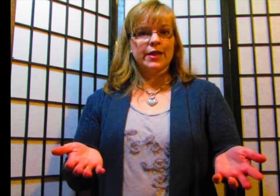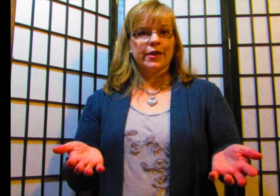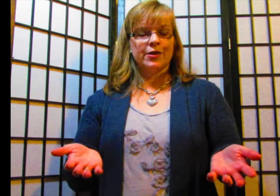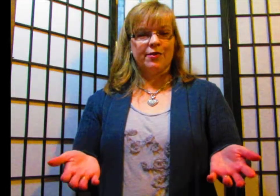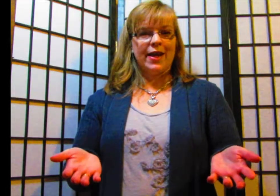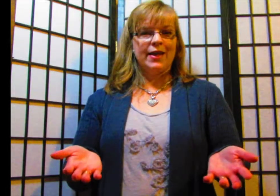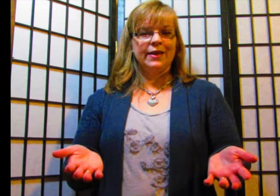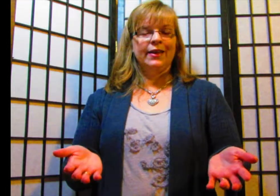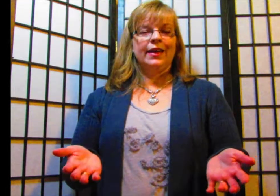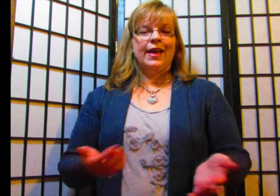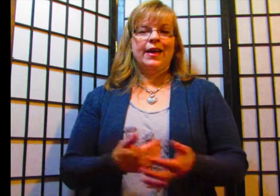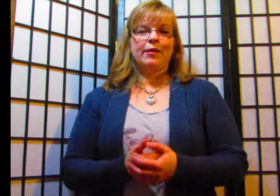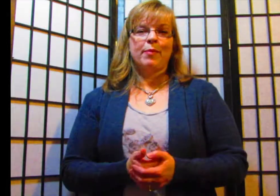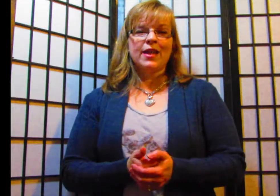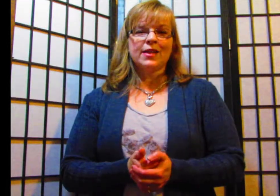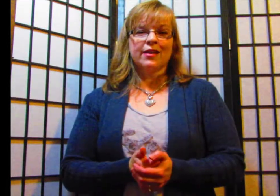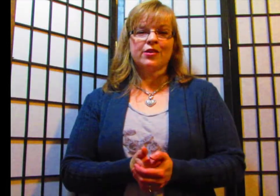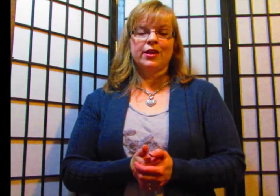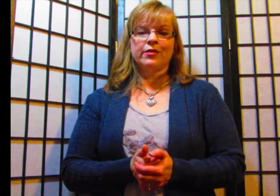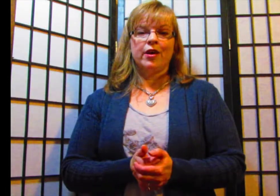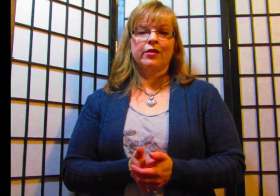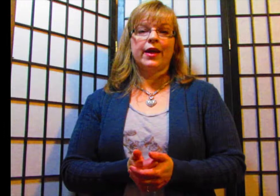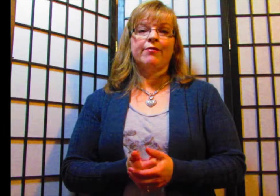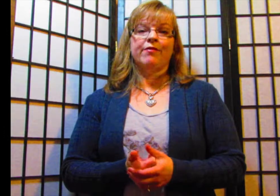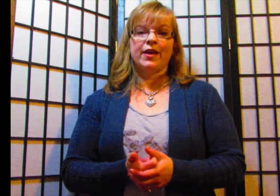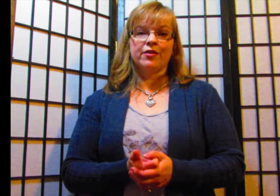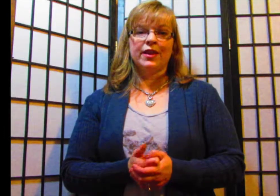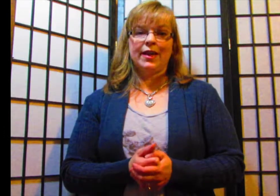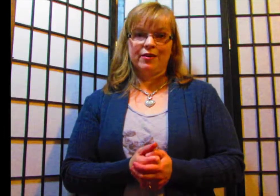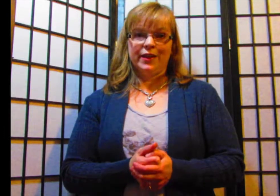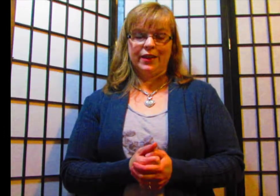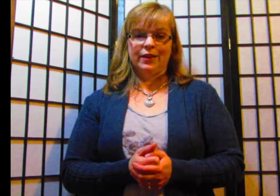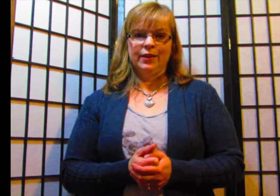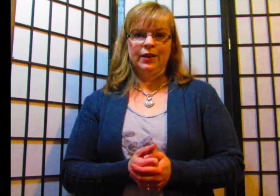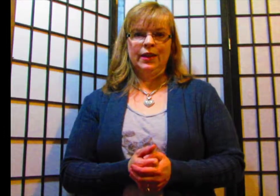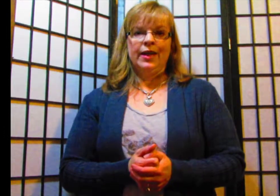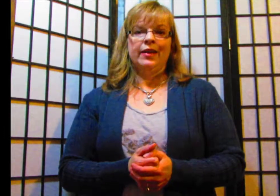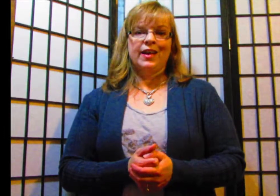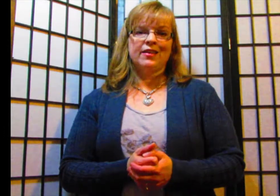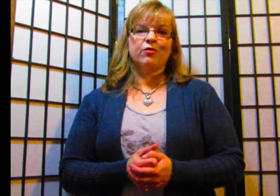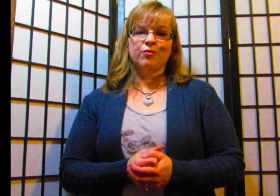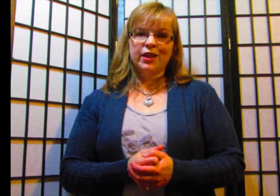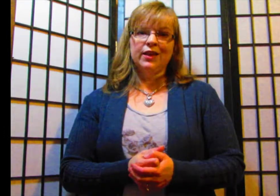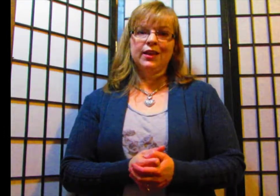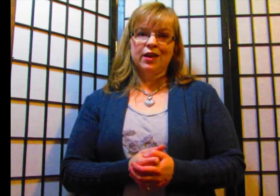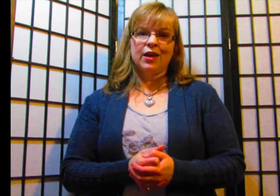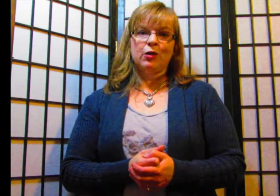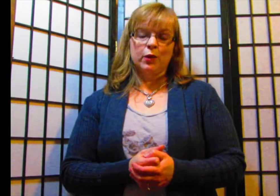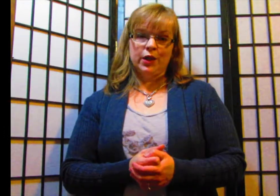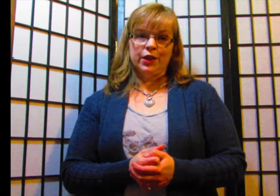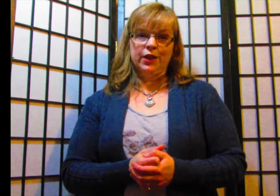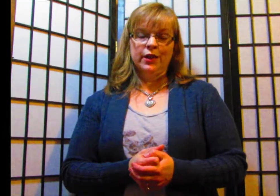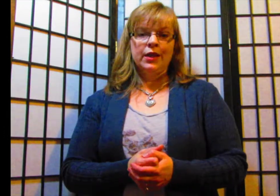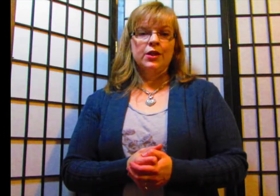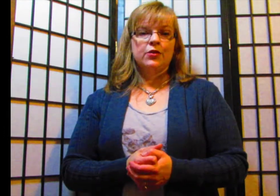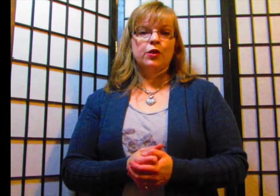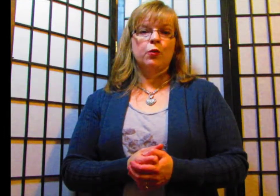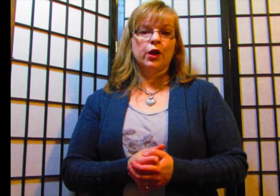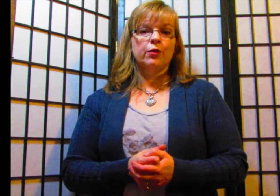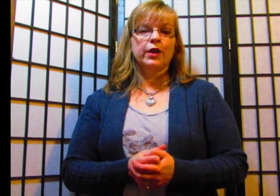doctor, right? And the pet doctor is called a veterinarian. That's a really long word. So we're going